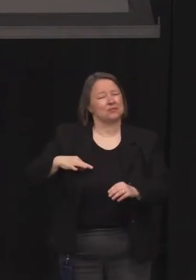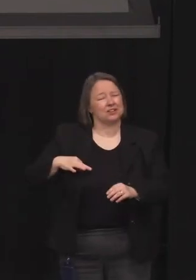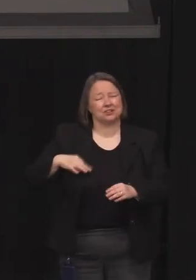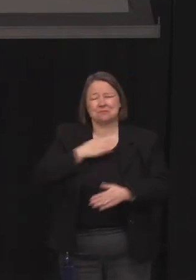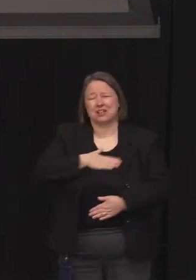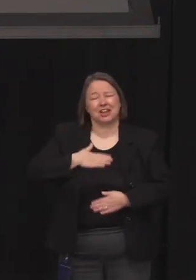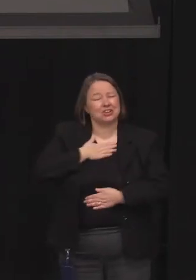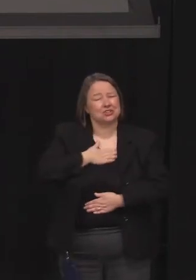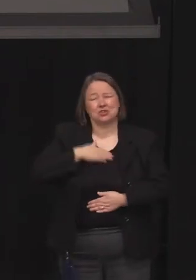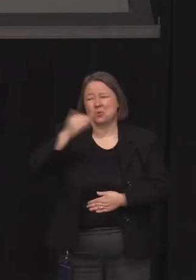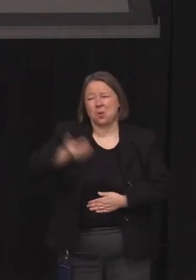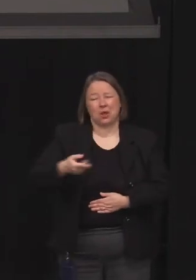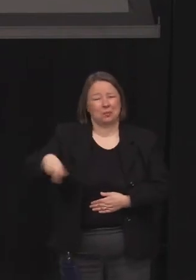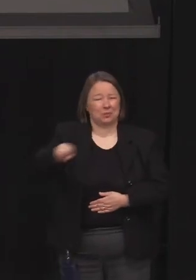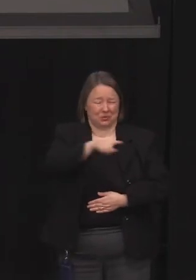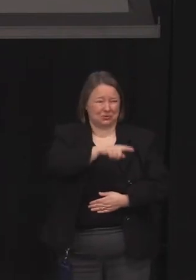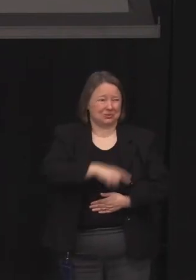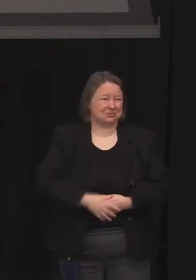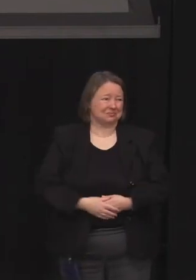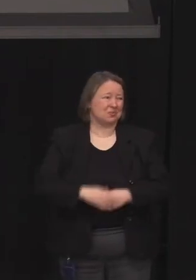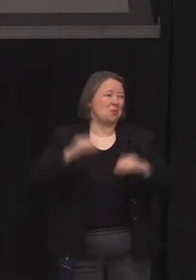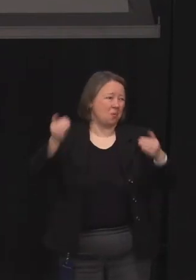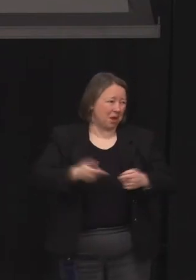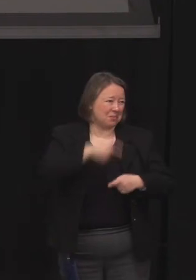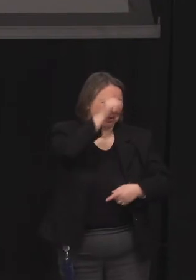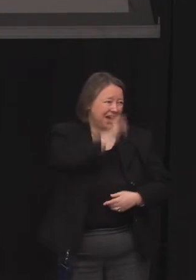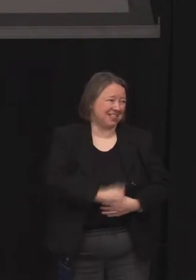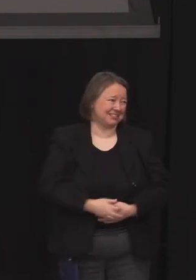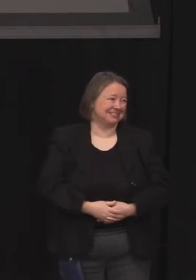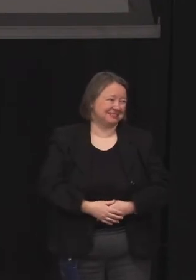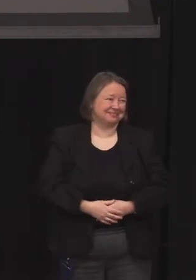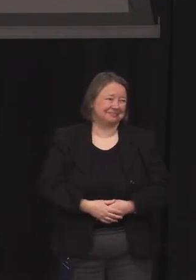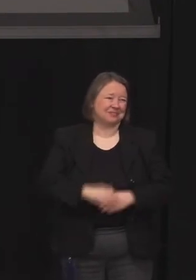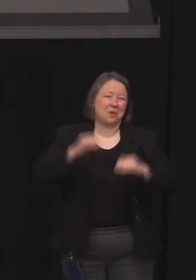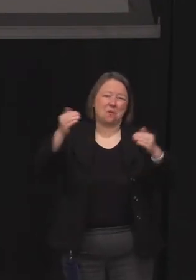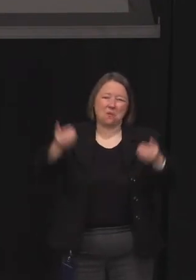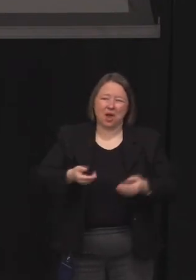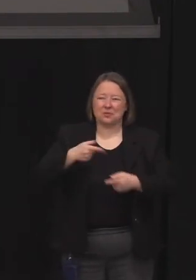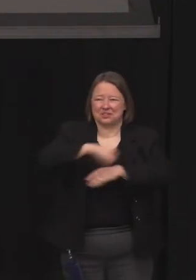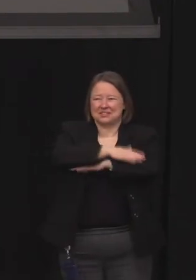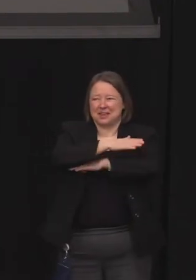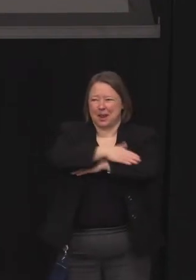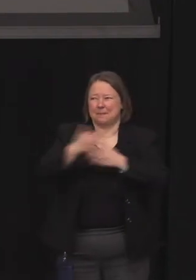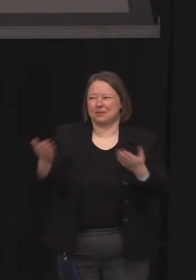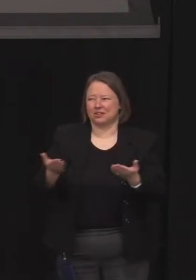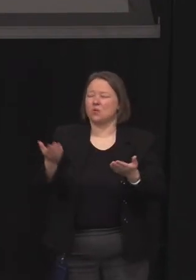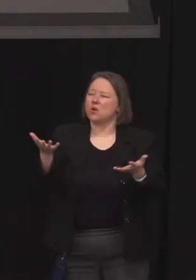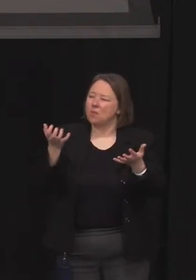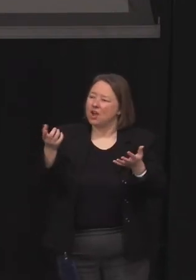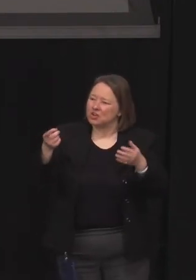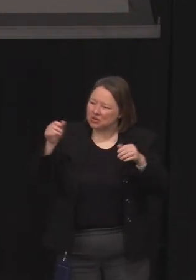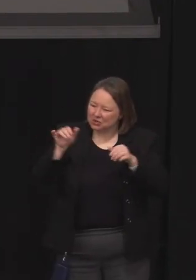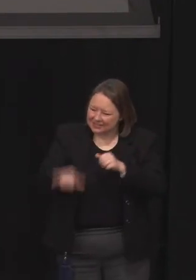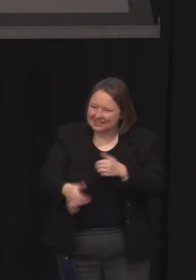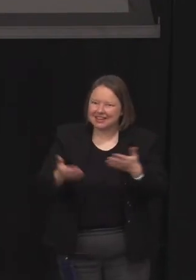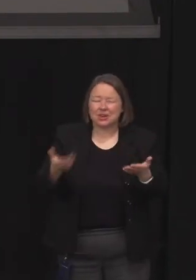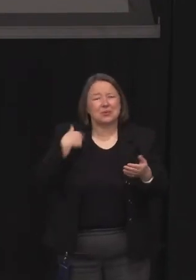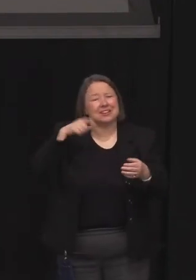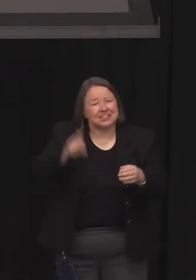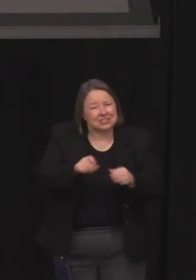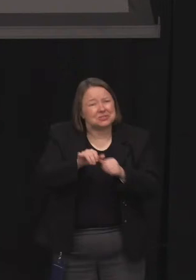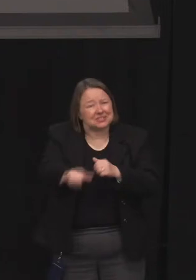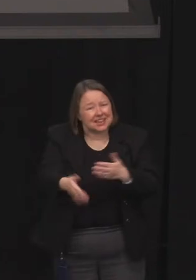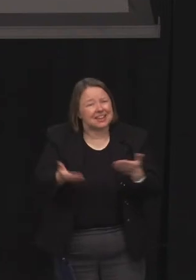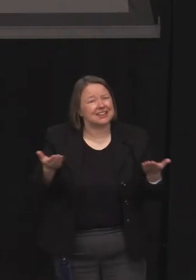pleasure to welcome you. Welcome to Holland. Welcome to the table. We want you here. We need you